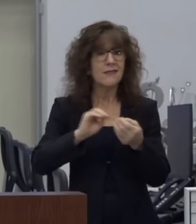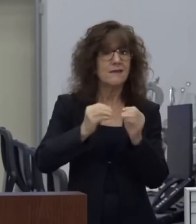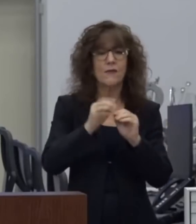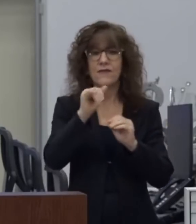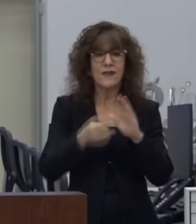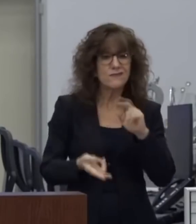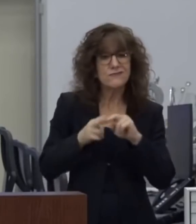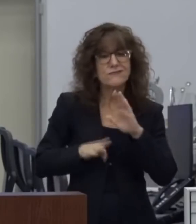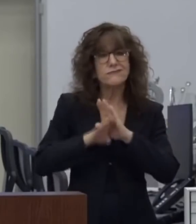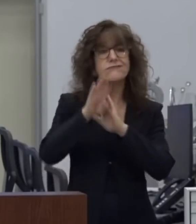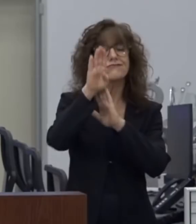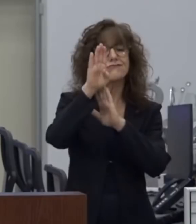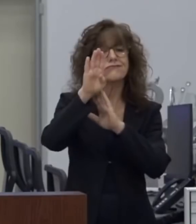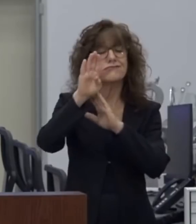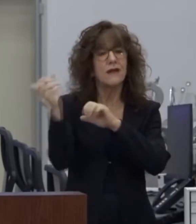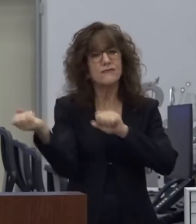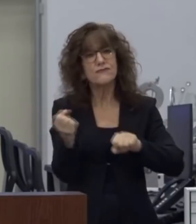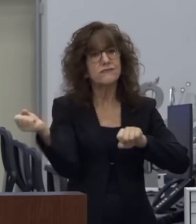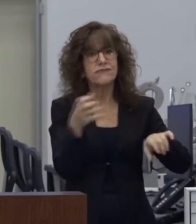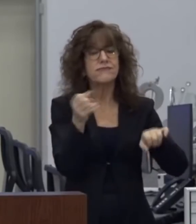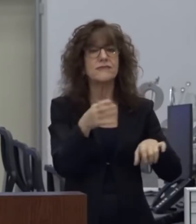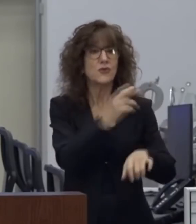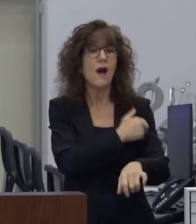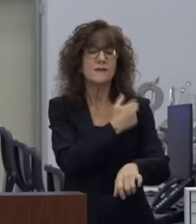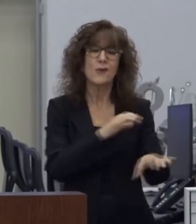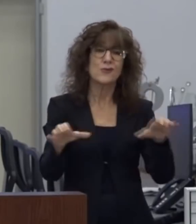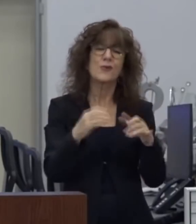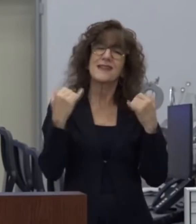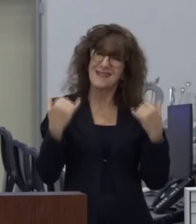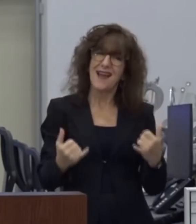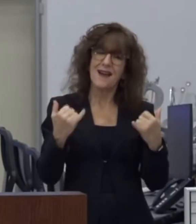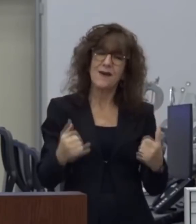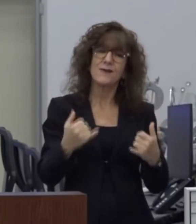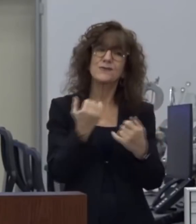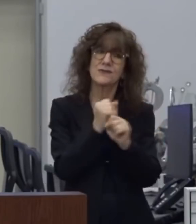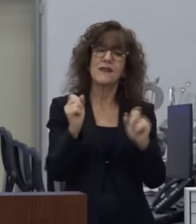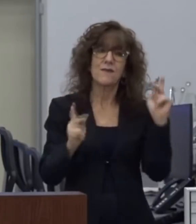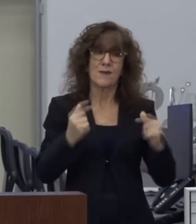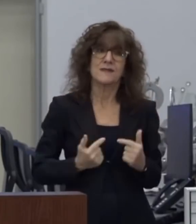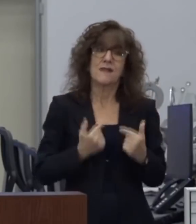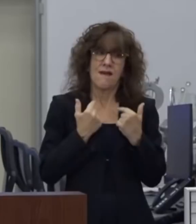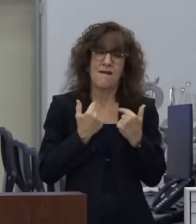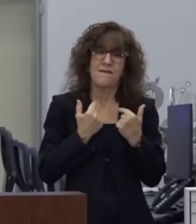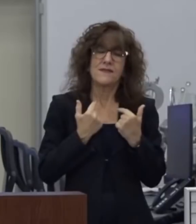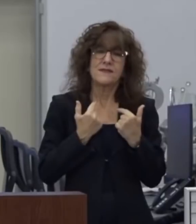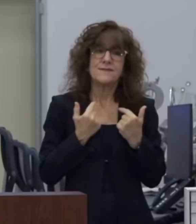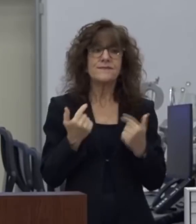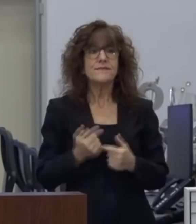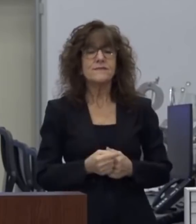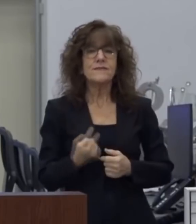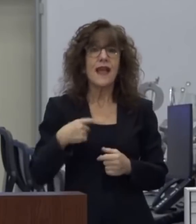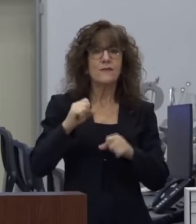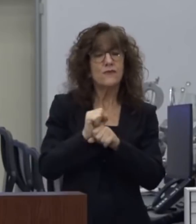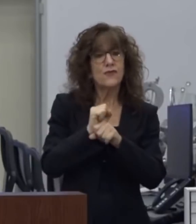seen and the rise in hospitalizations, we are doing what needs to be done now to save the lives of Prince Georgians. And as we